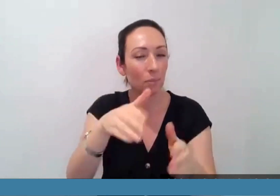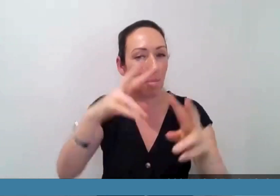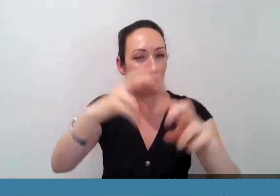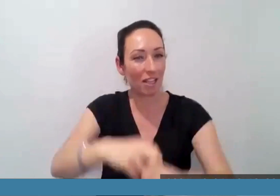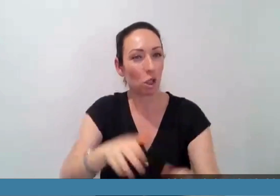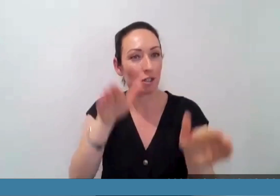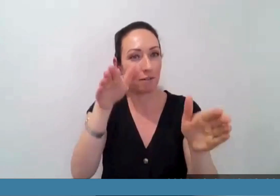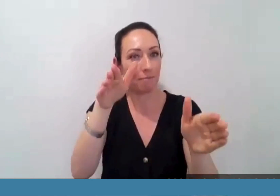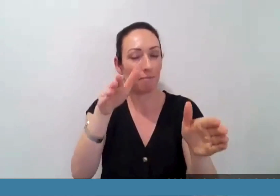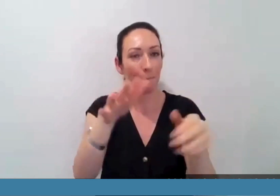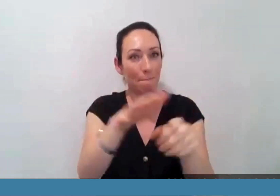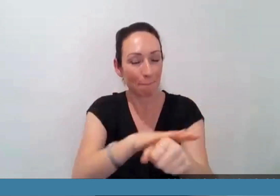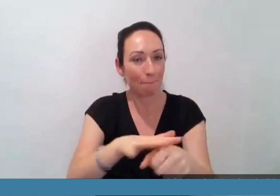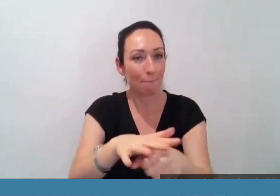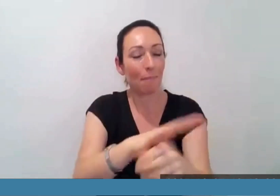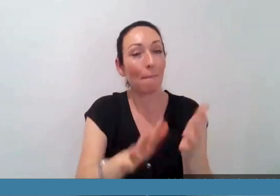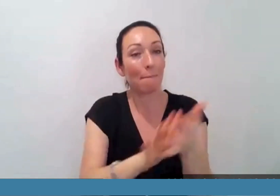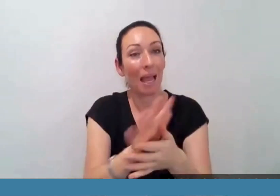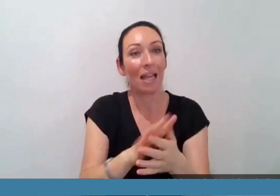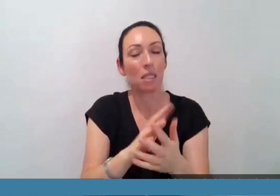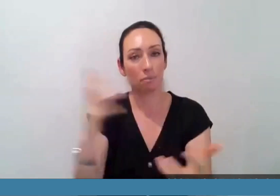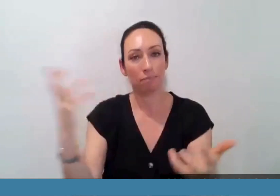closely with the priorities of people with disability.